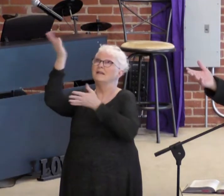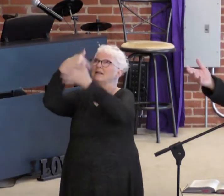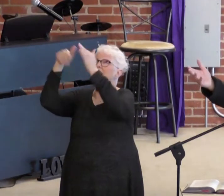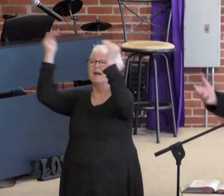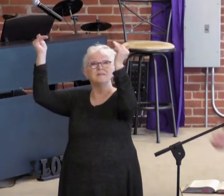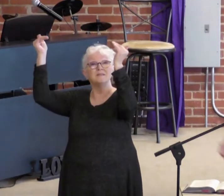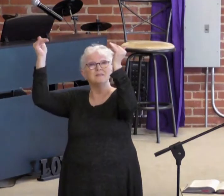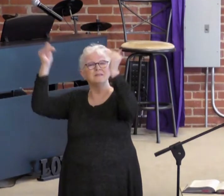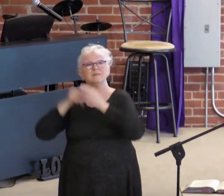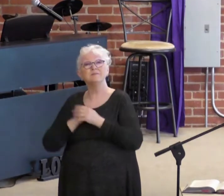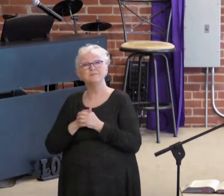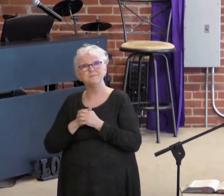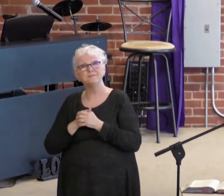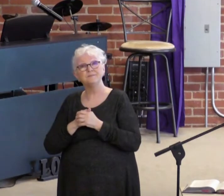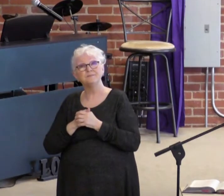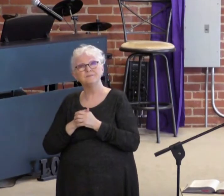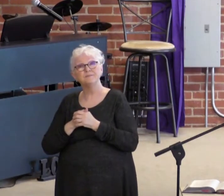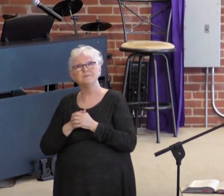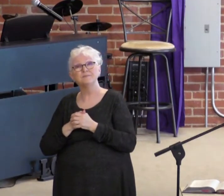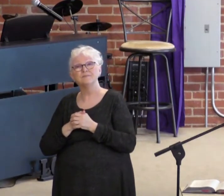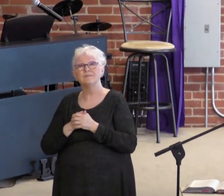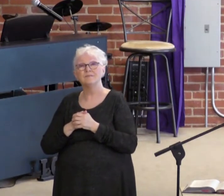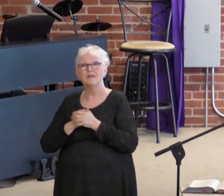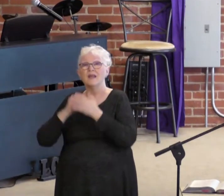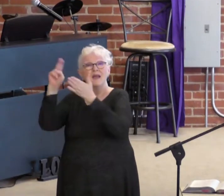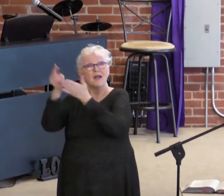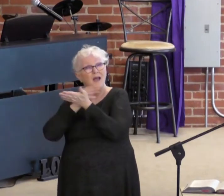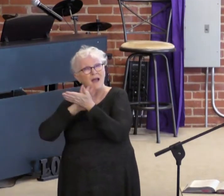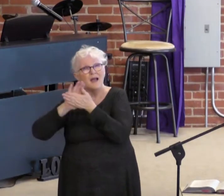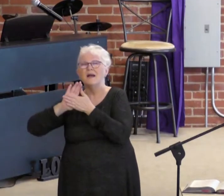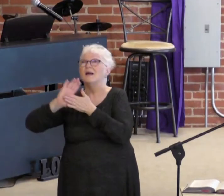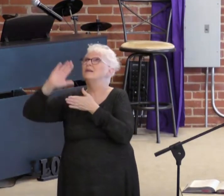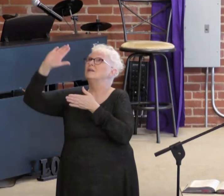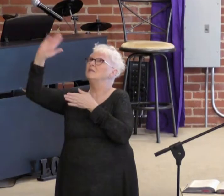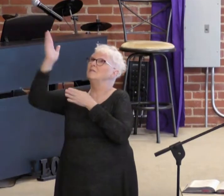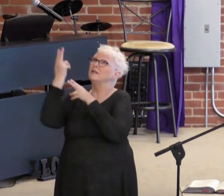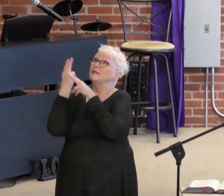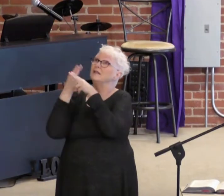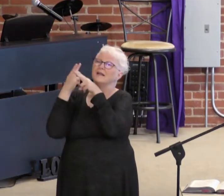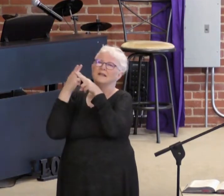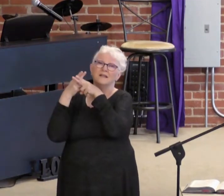who art in heaven, hallowed be thy name.